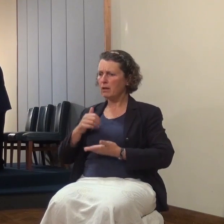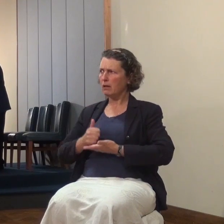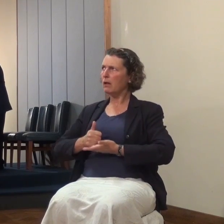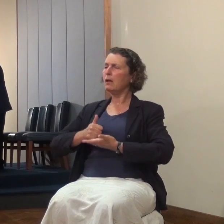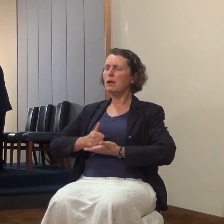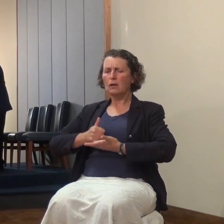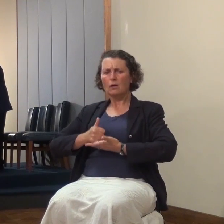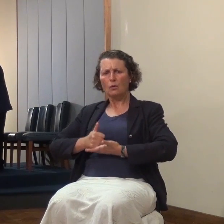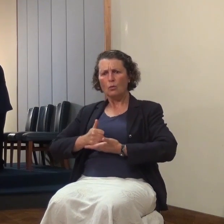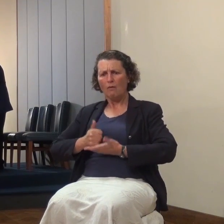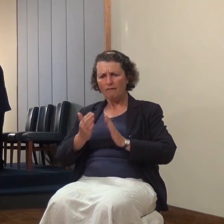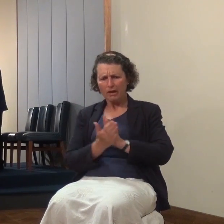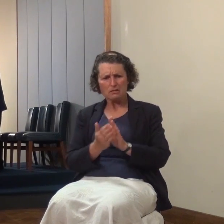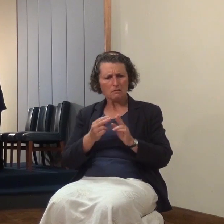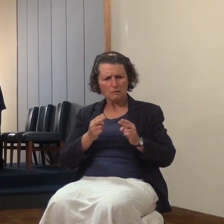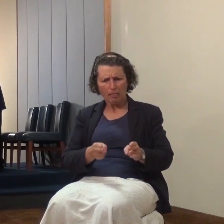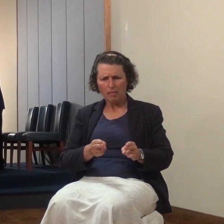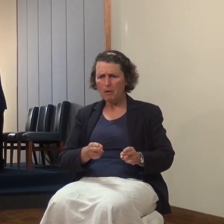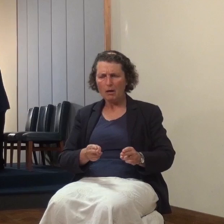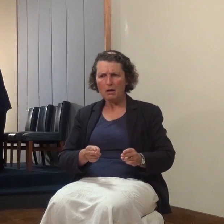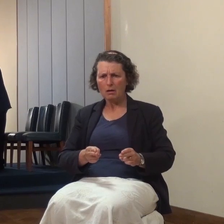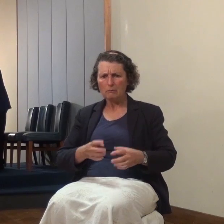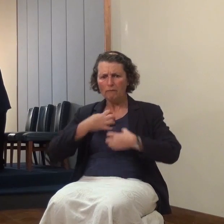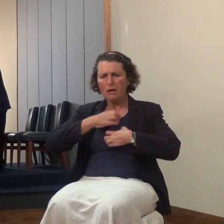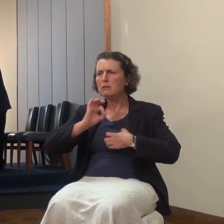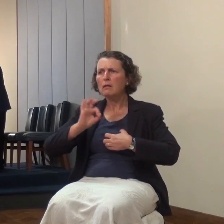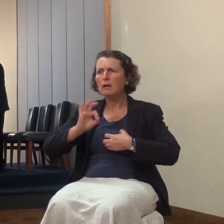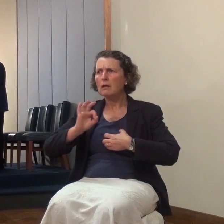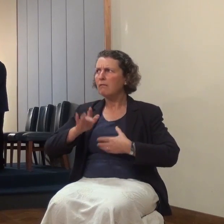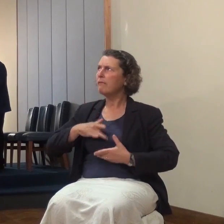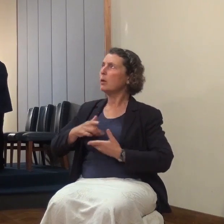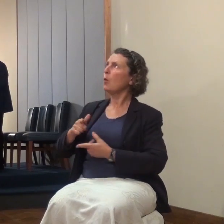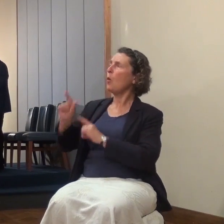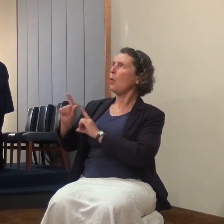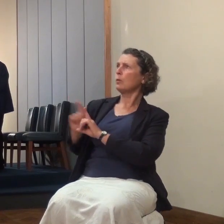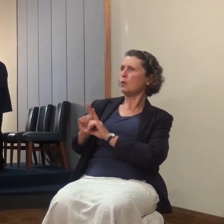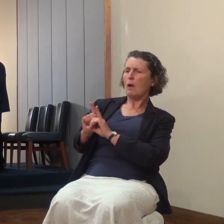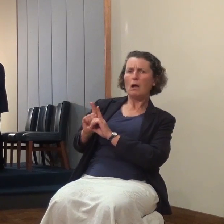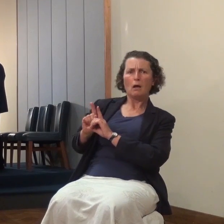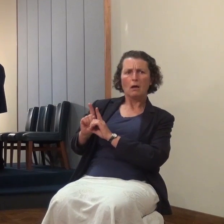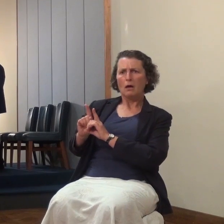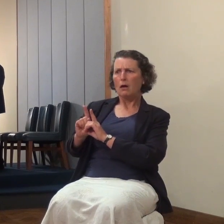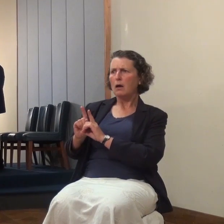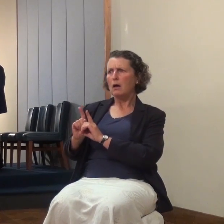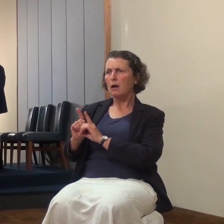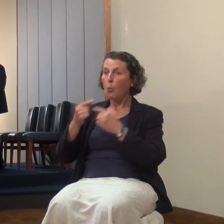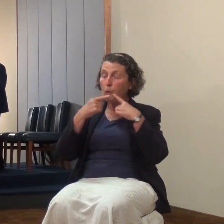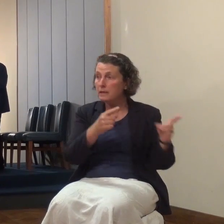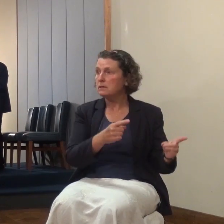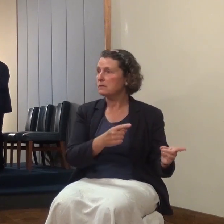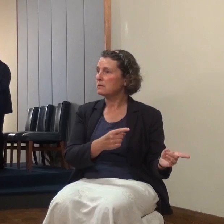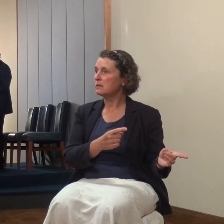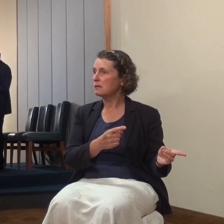that prospect. Does it hold the same terror for us as for some other non-Christian people who might have